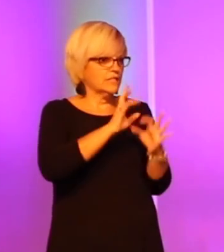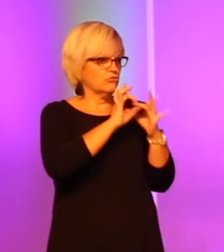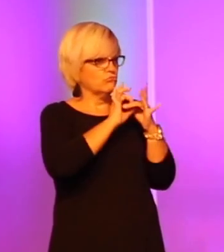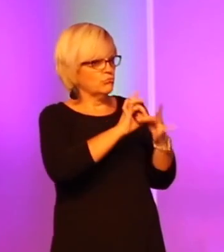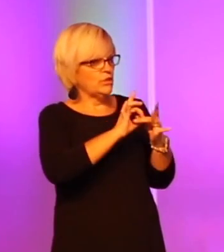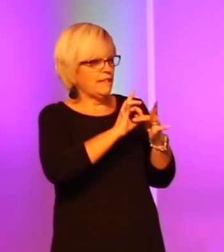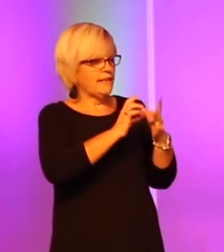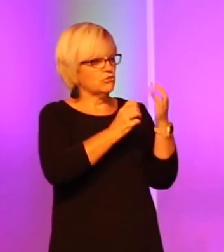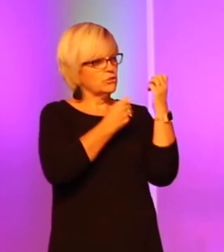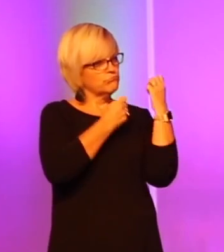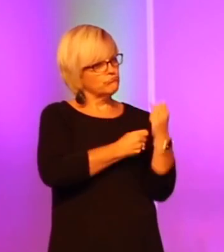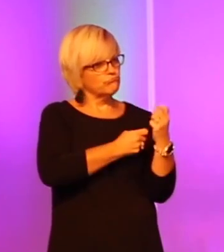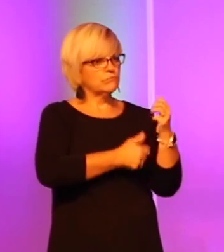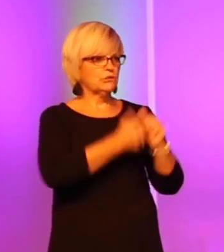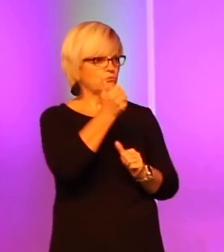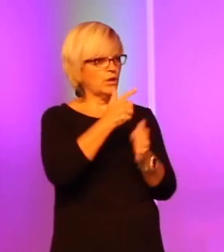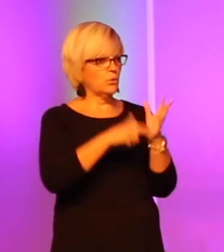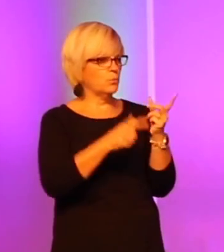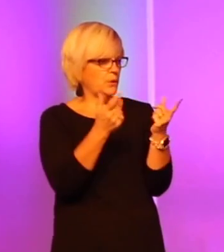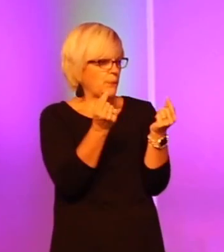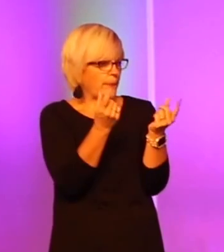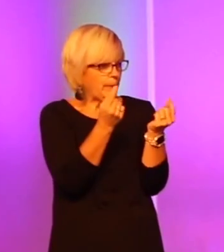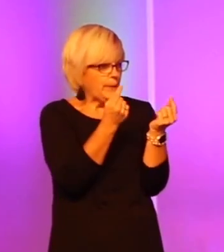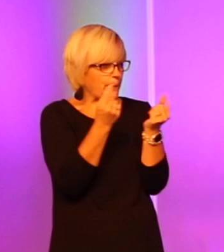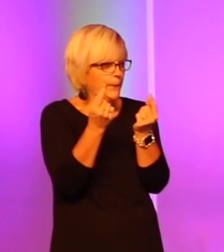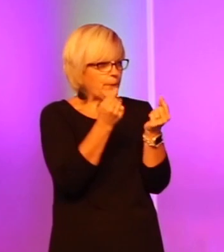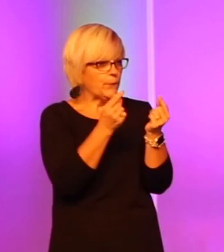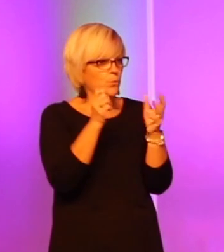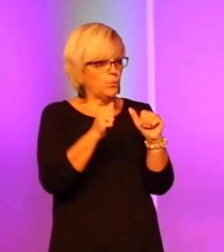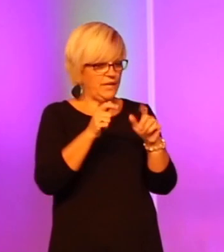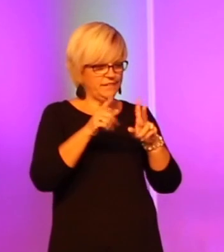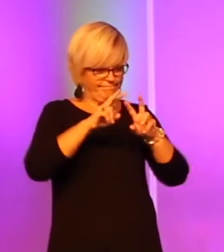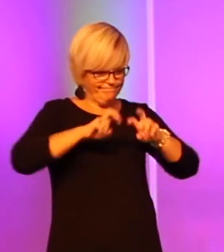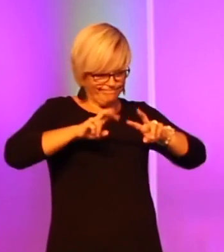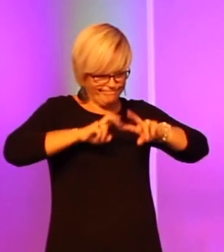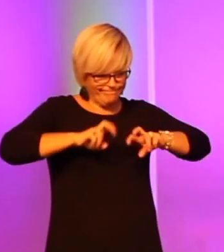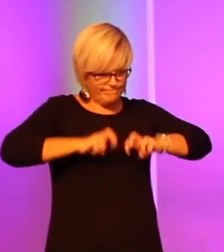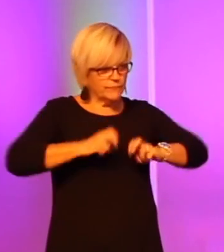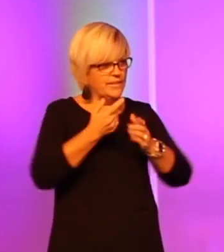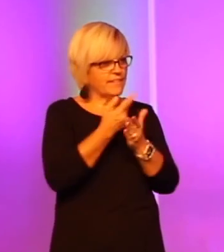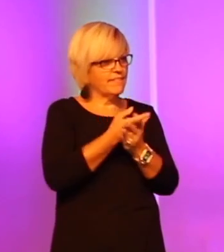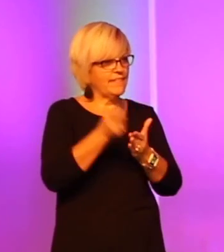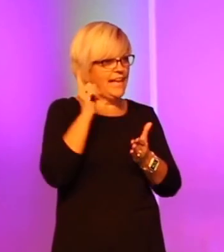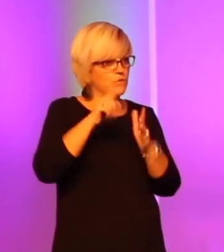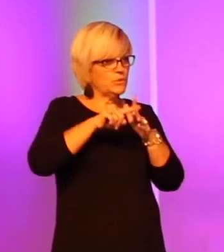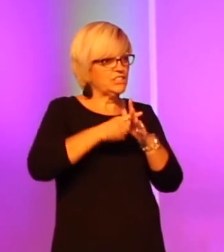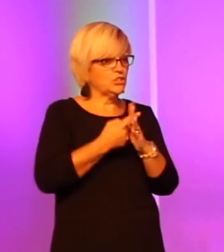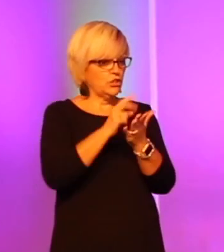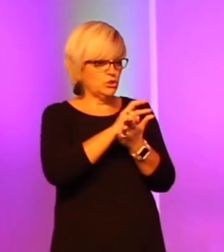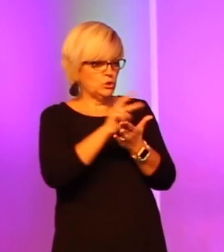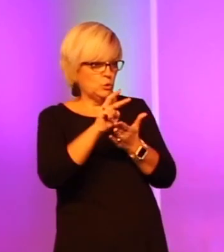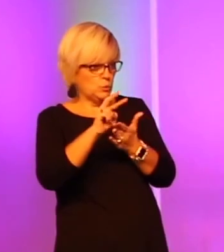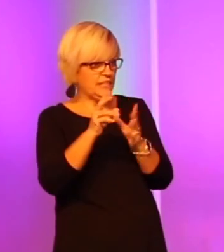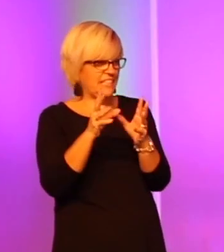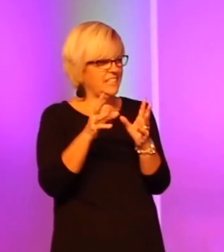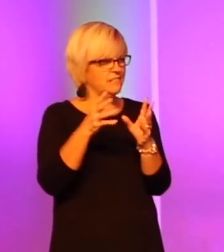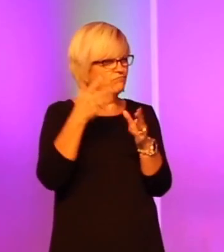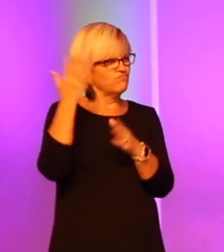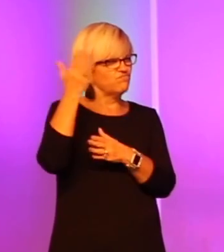be stronger? What can we do? And so we've looked at a couple of things, and last week we started this 2-week series talking about